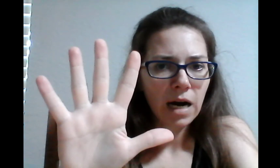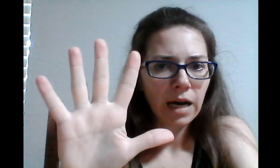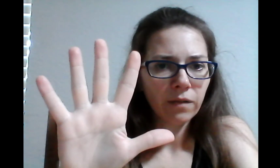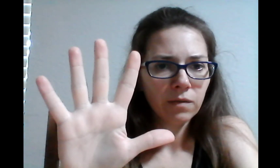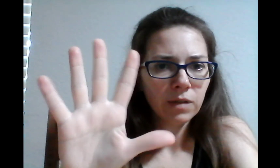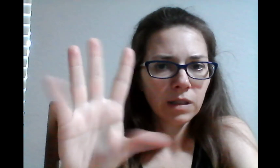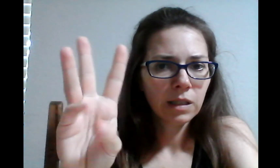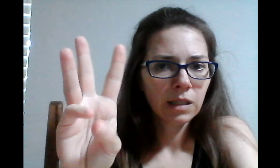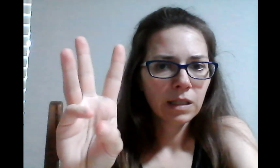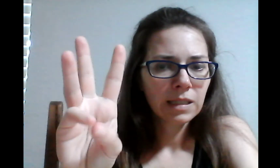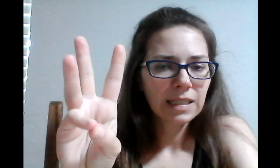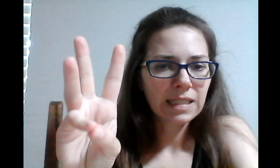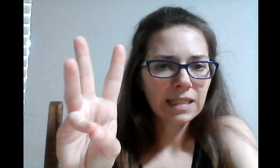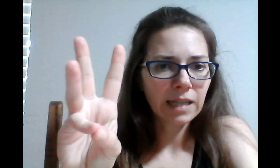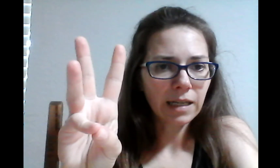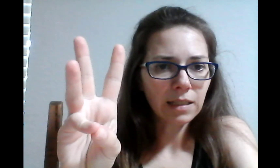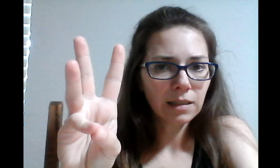5, 6,